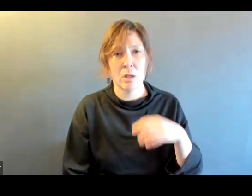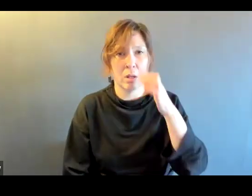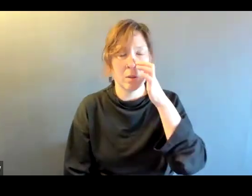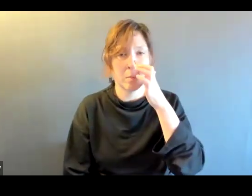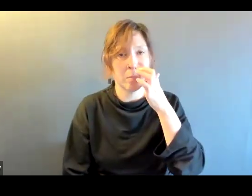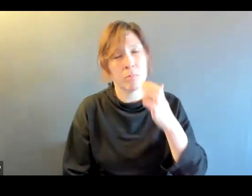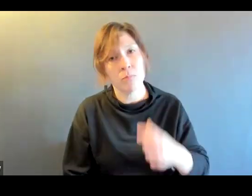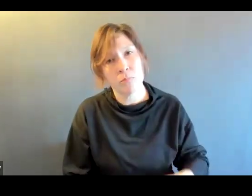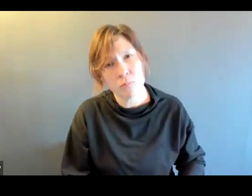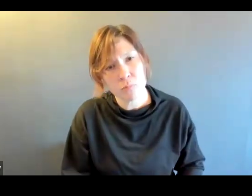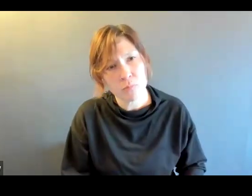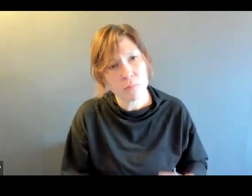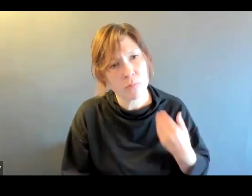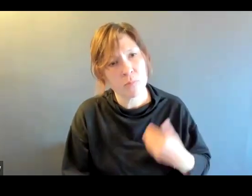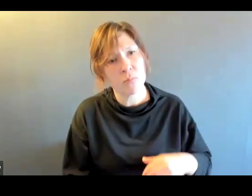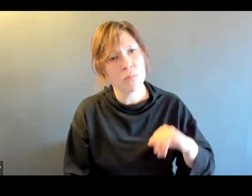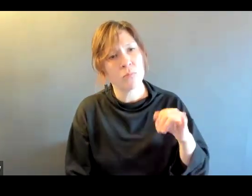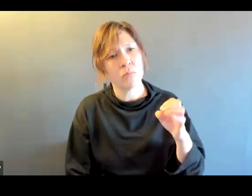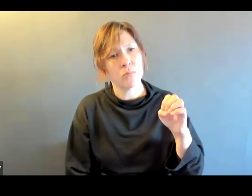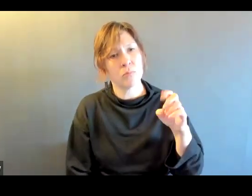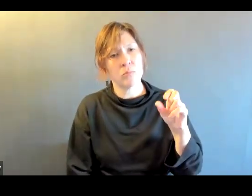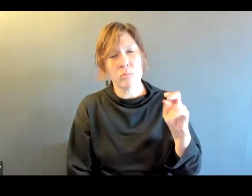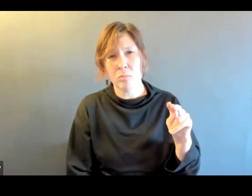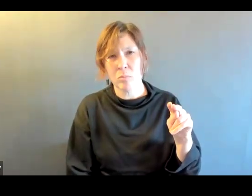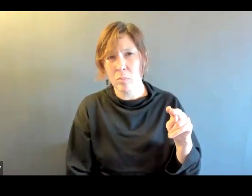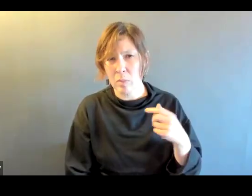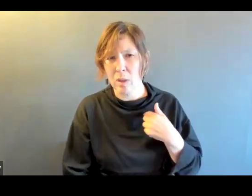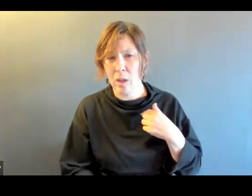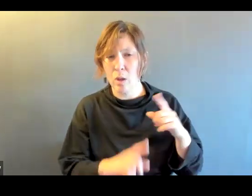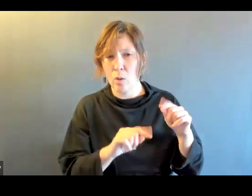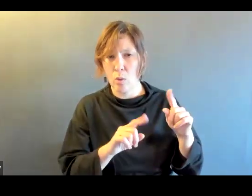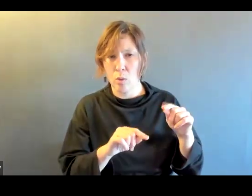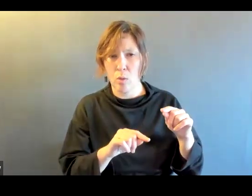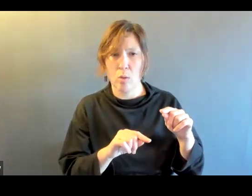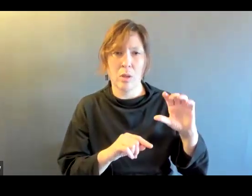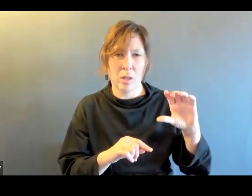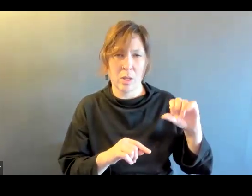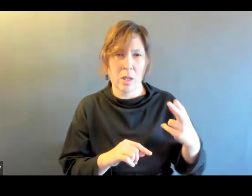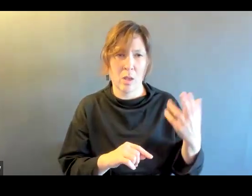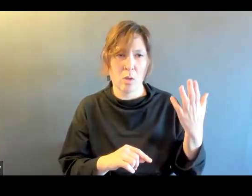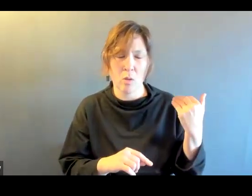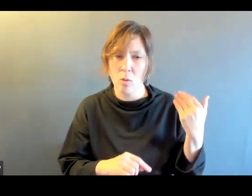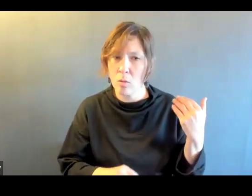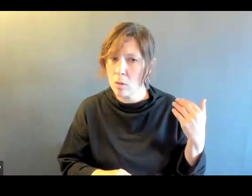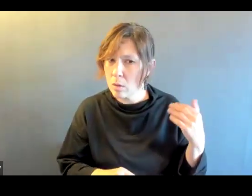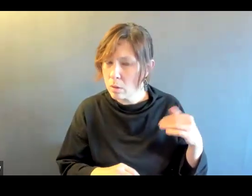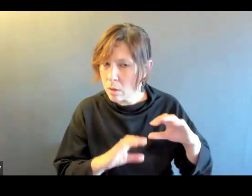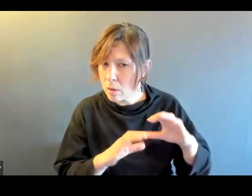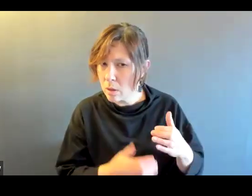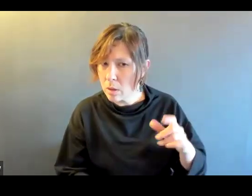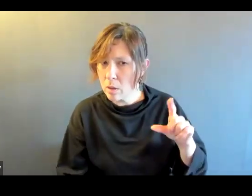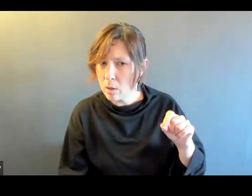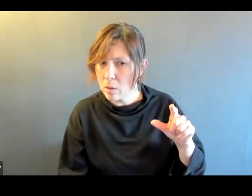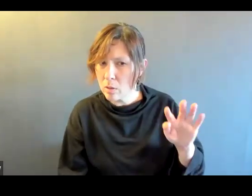is Jetson Dimanche, and I'm from the cash student of the class of 2024. Cash is not a school. Cash is a